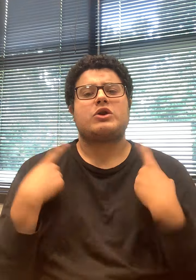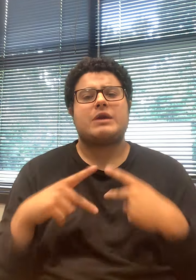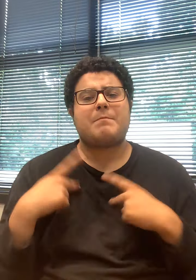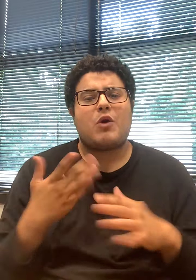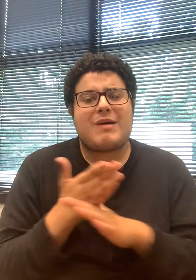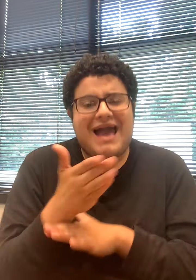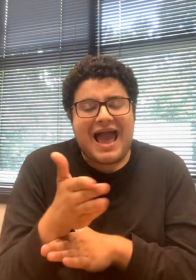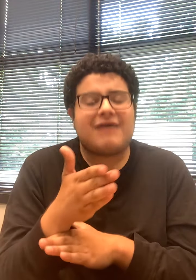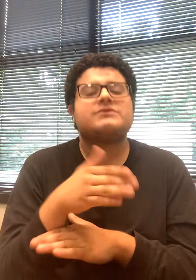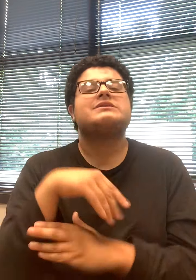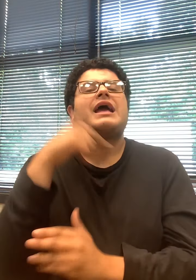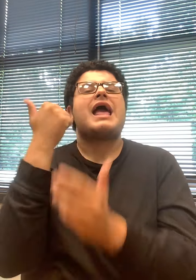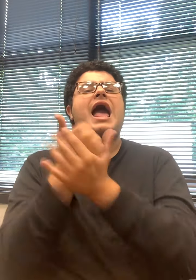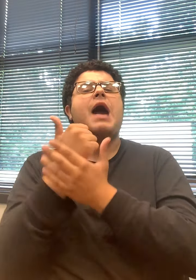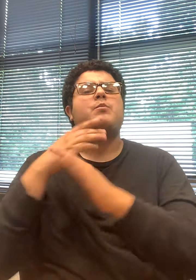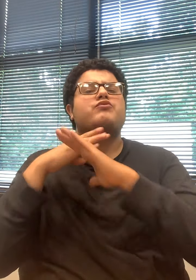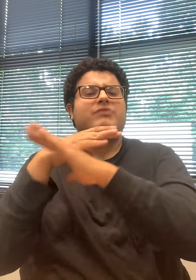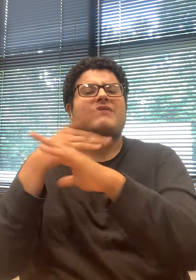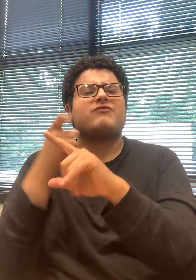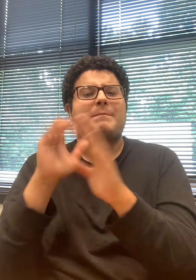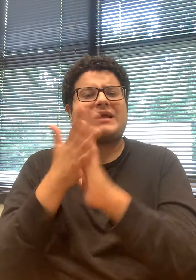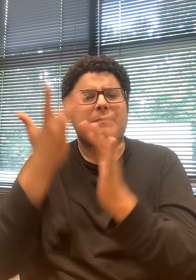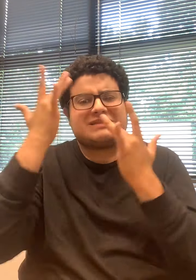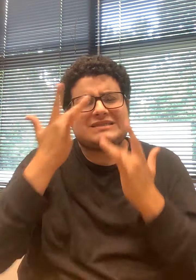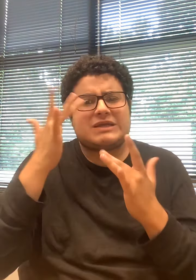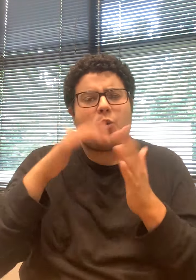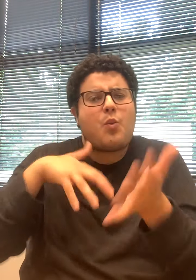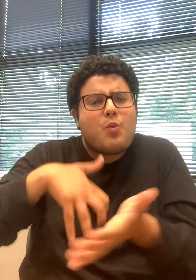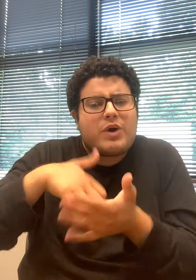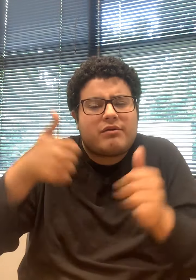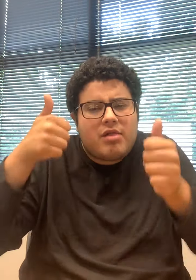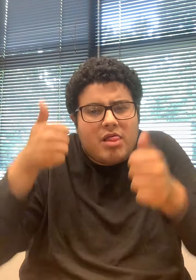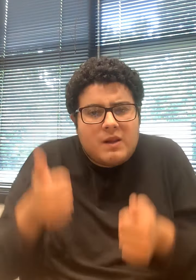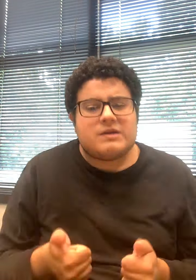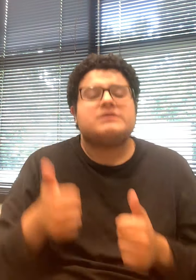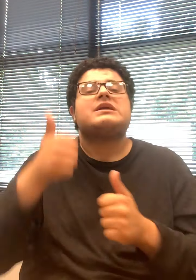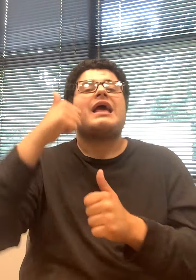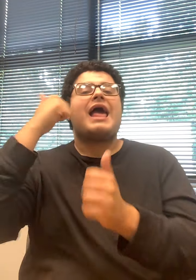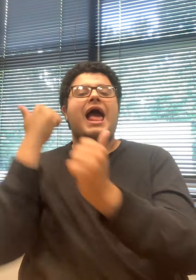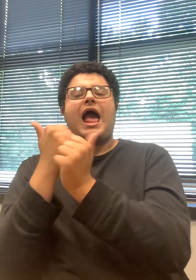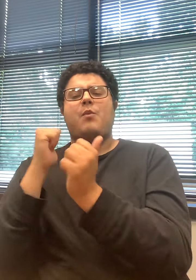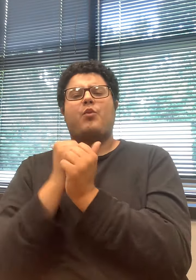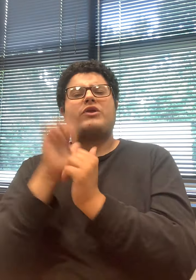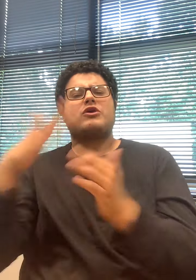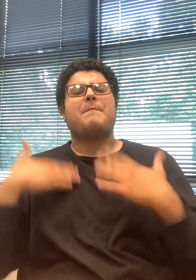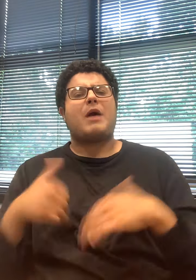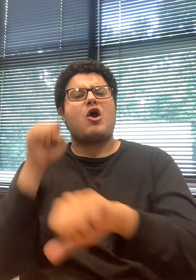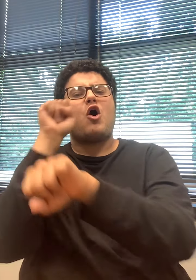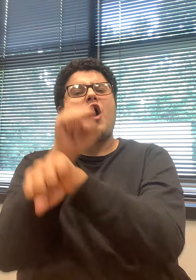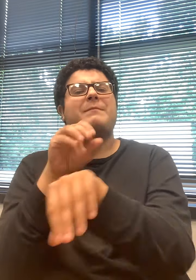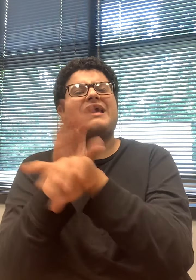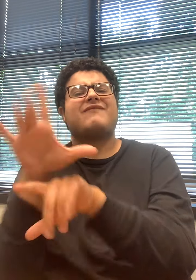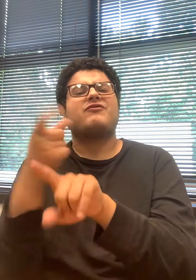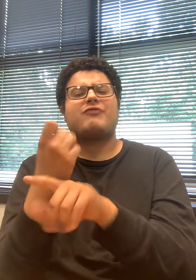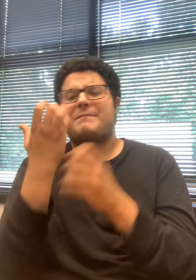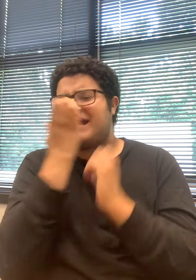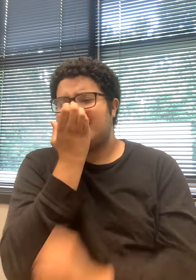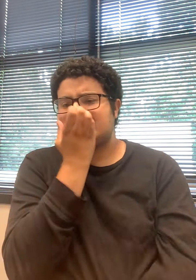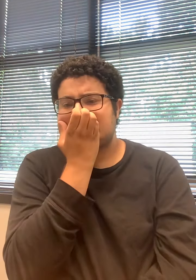pneumonia. It helps you prevent from getting weak and deconditioned. It also assists your body in overcoming the effects of anesthesia. And of course,